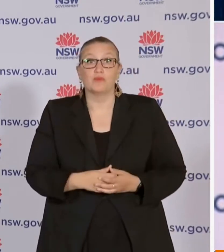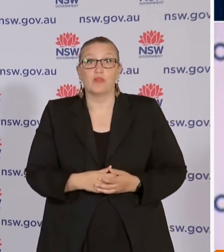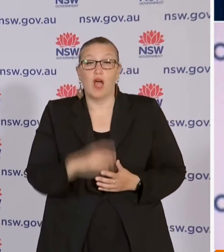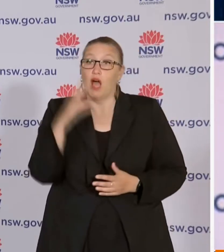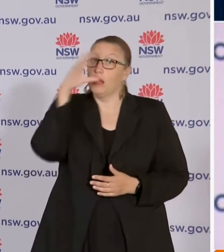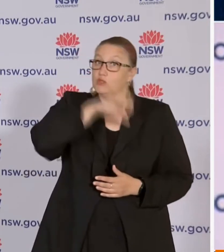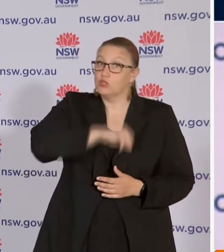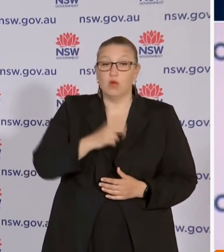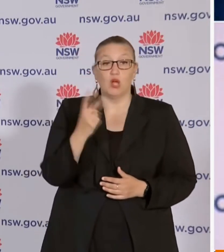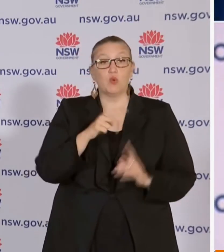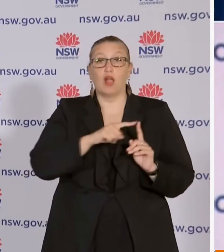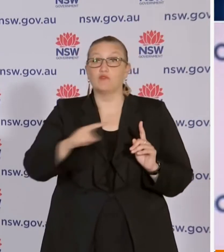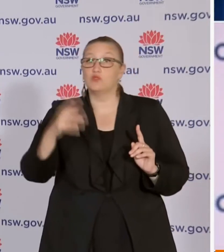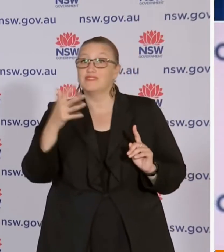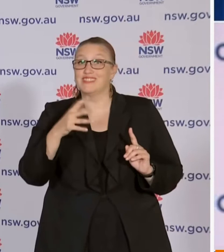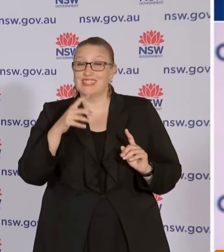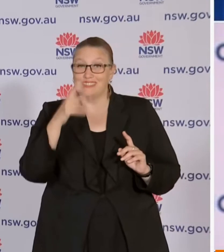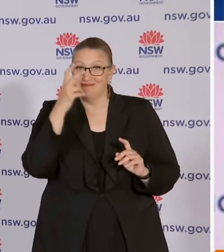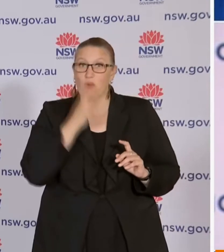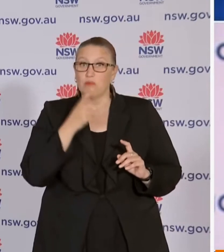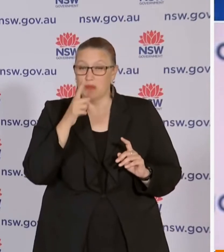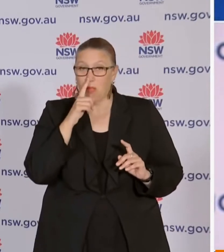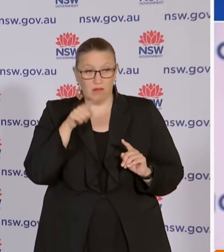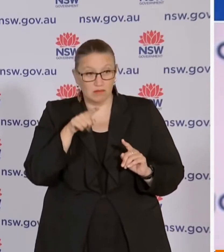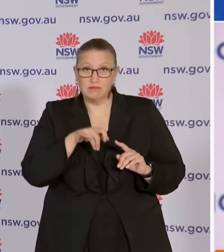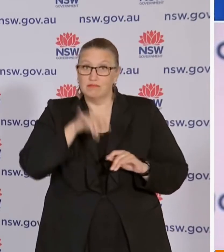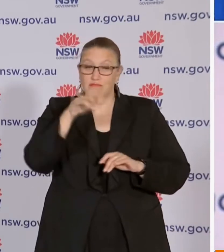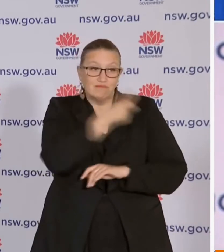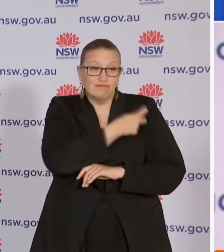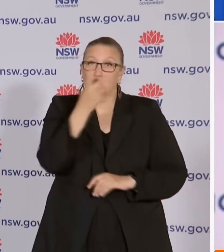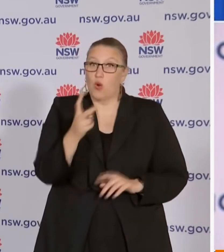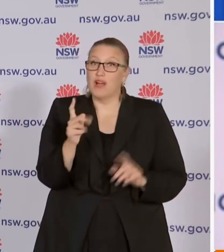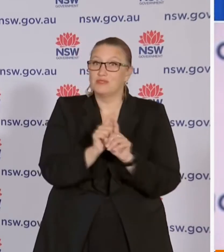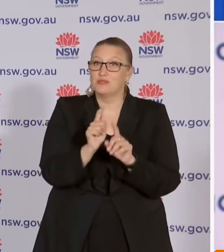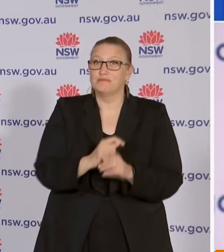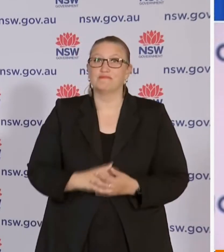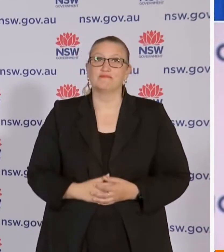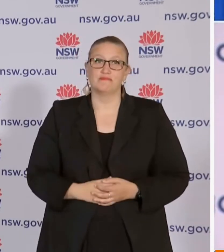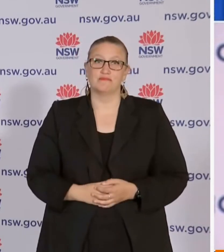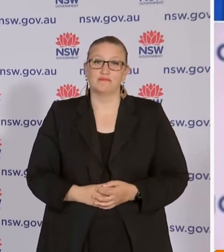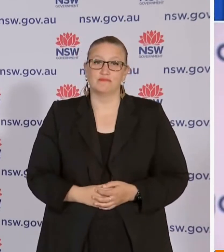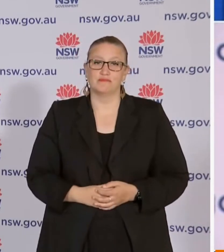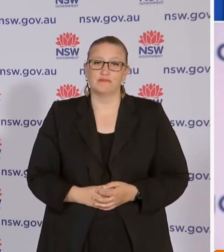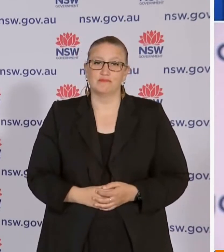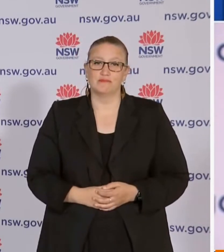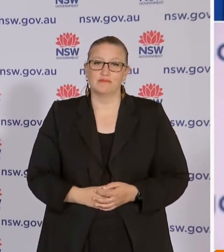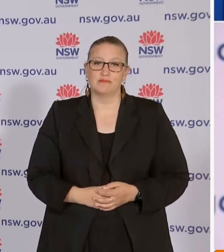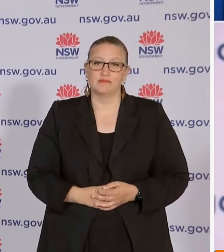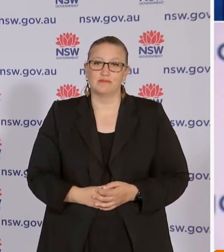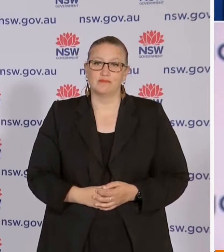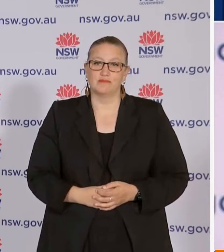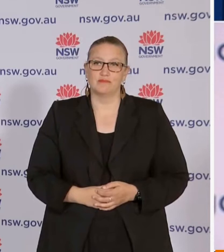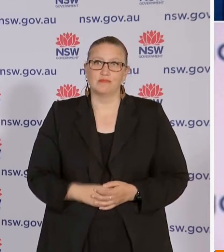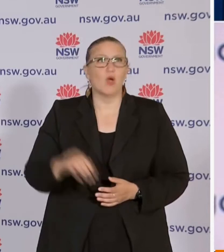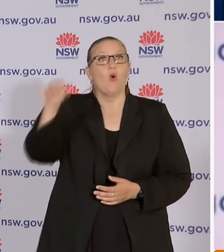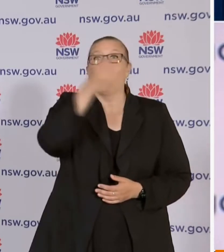as well. If not at 80% double dose vaccination, then when? I think there's only one jurisdiction on the planet that's managed to keep 80% double